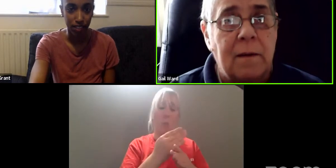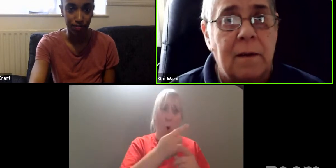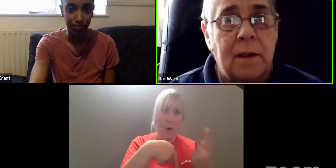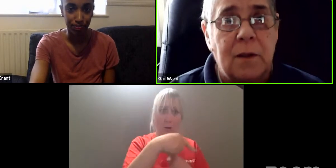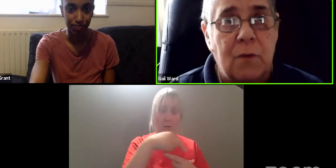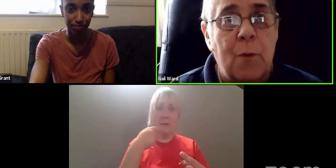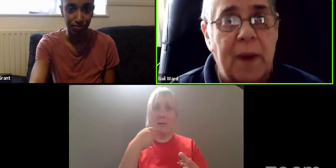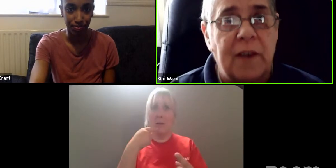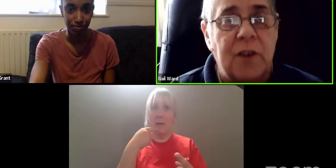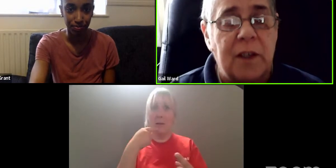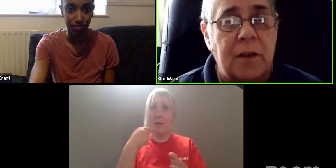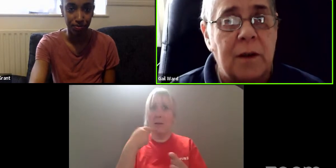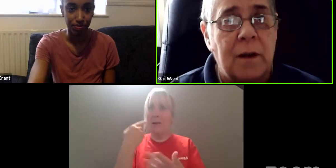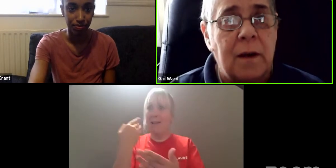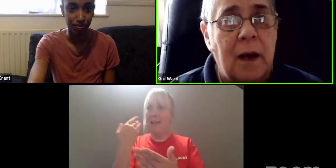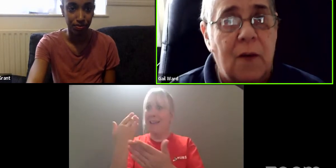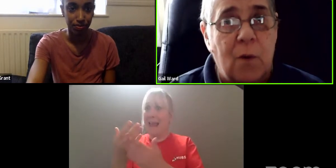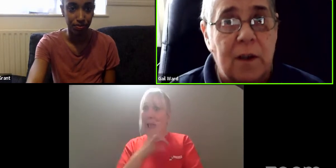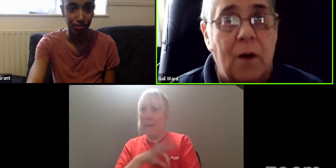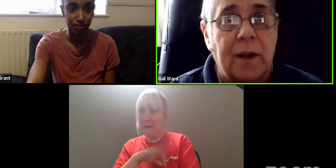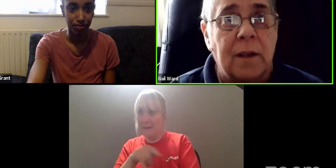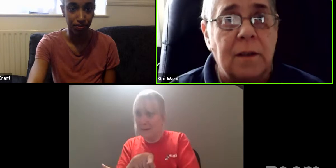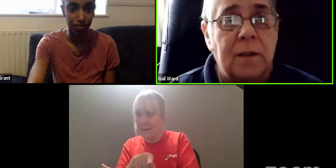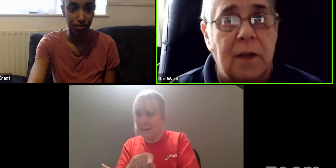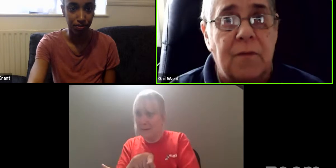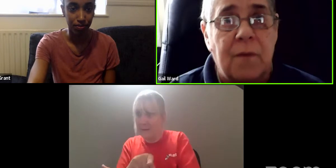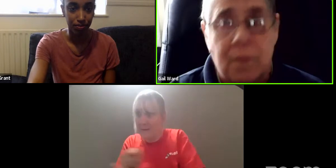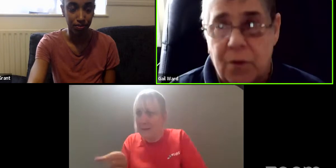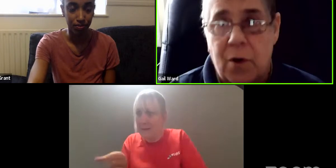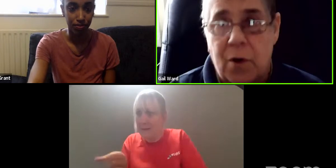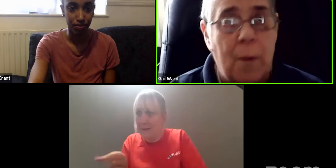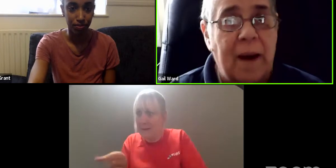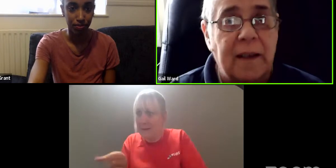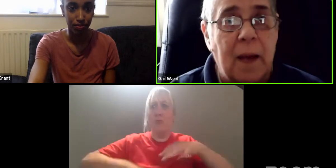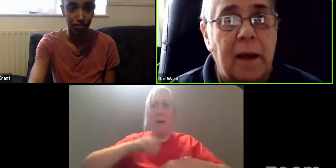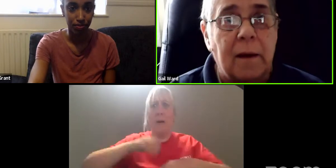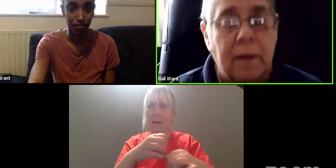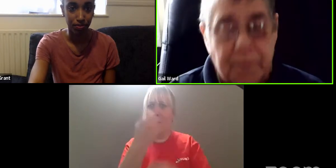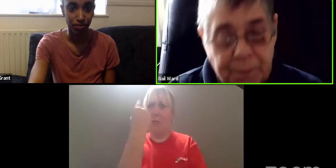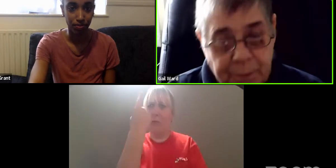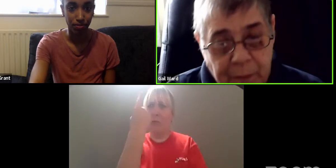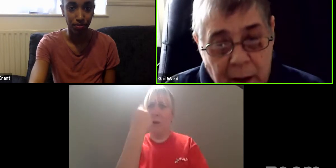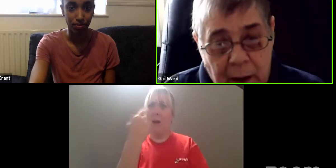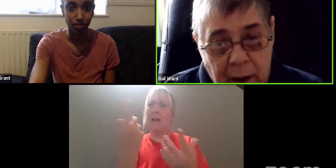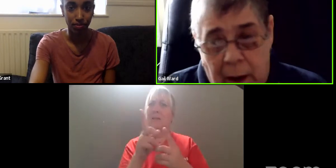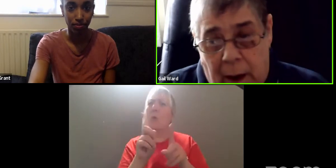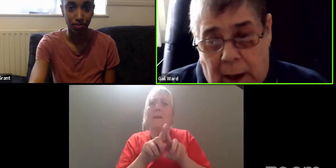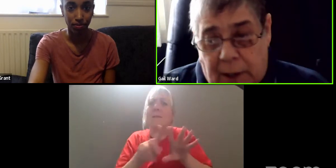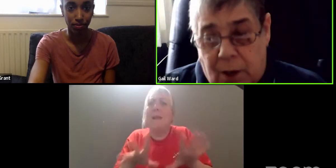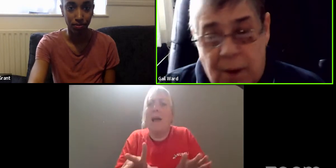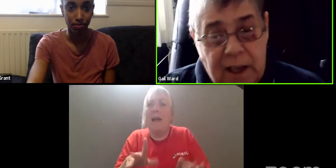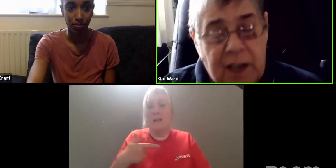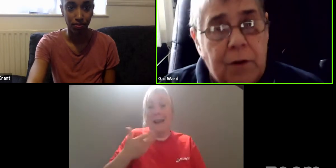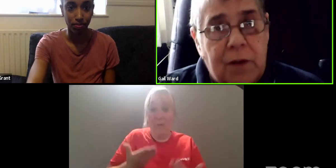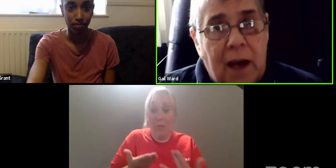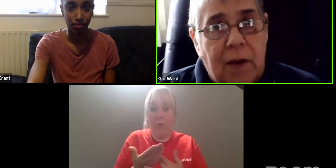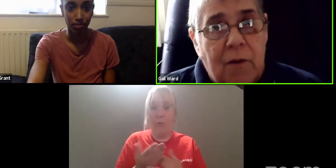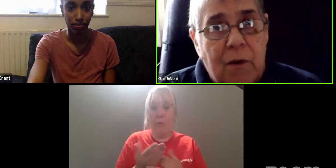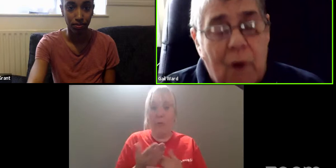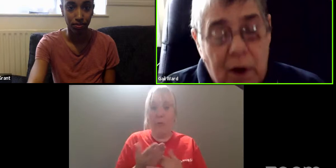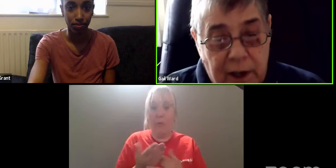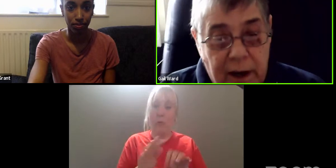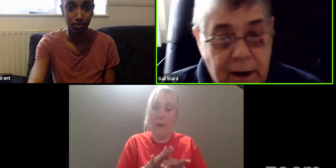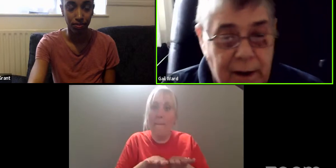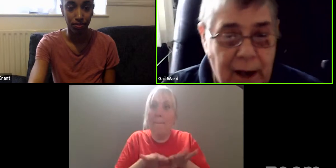feeling the real pinches of what it's like to live through a pandemic. Some of the issues that